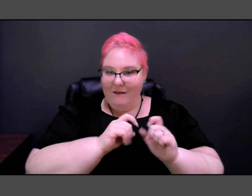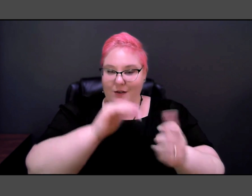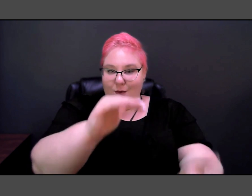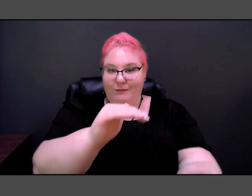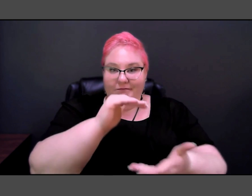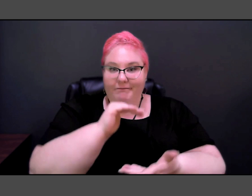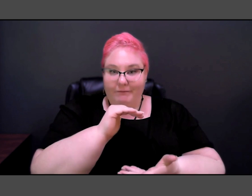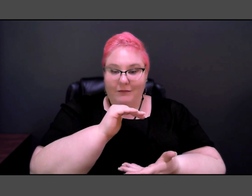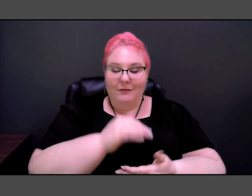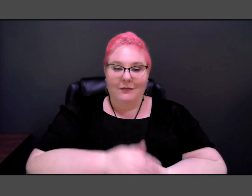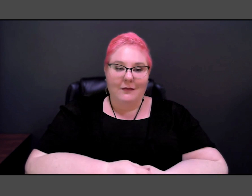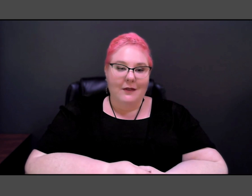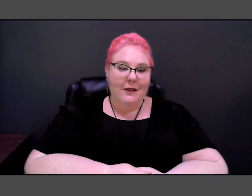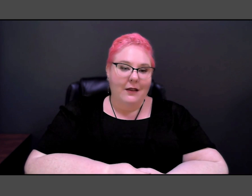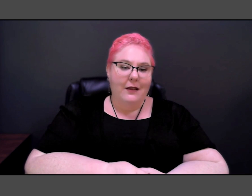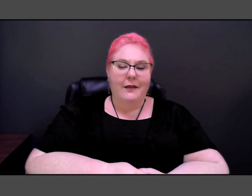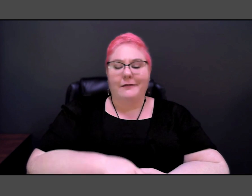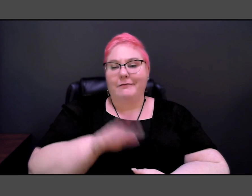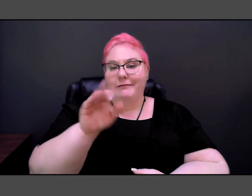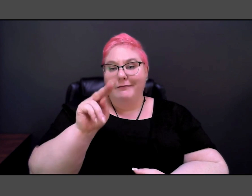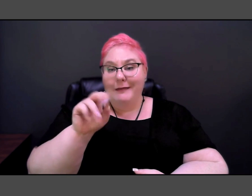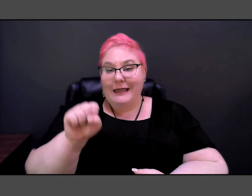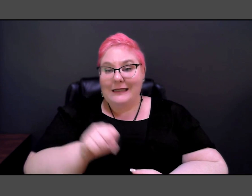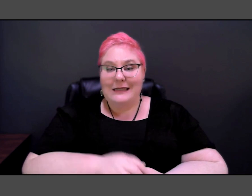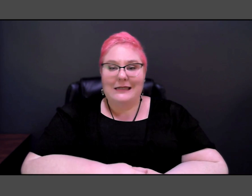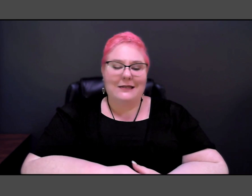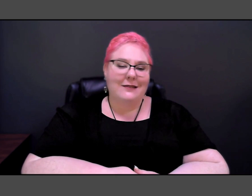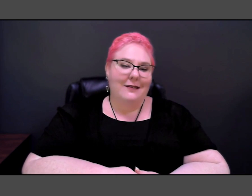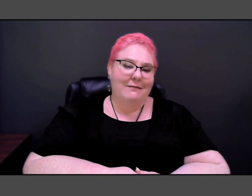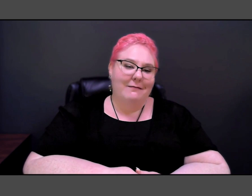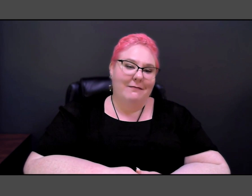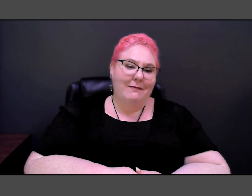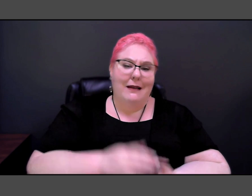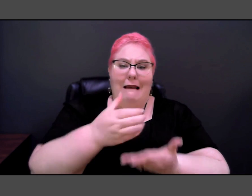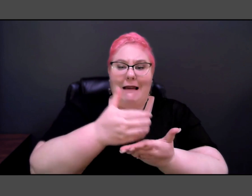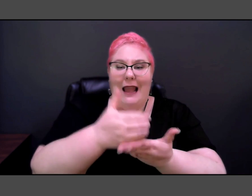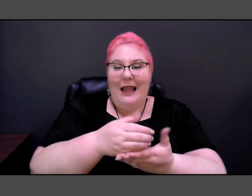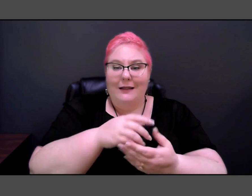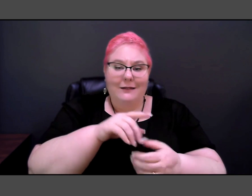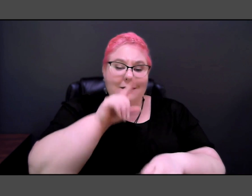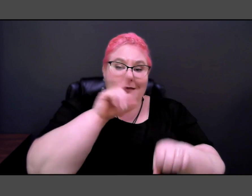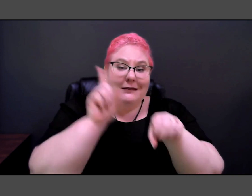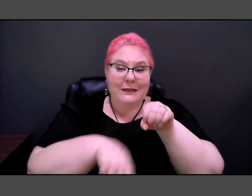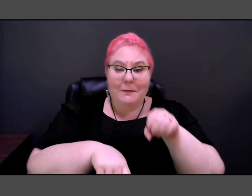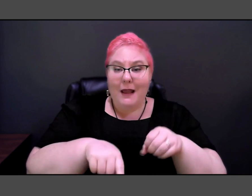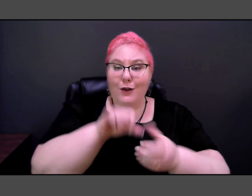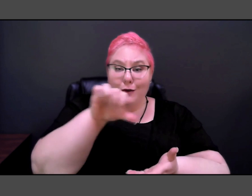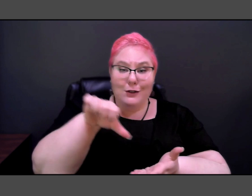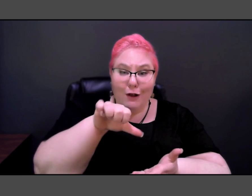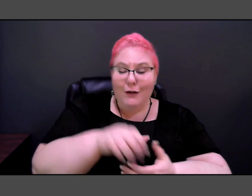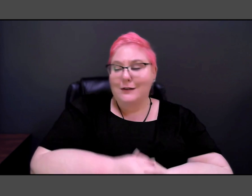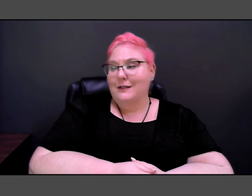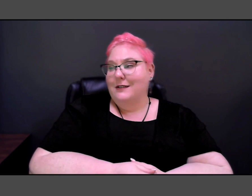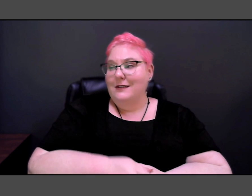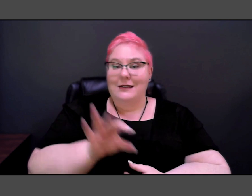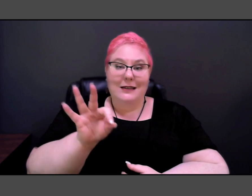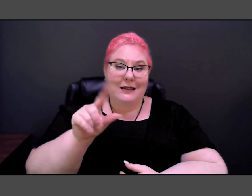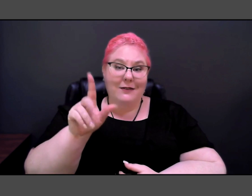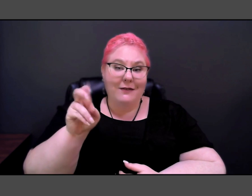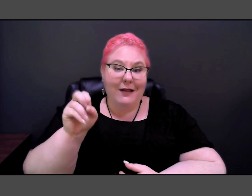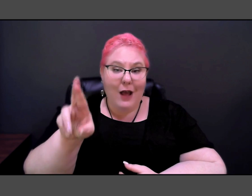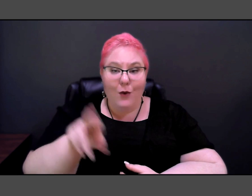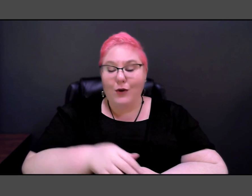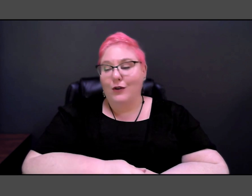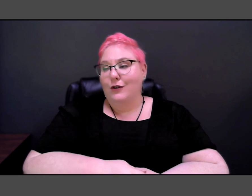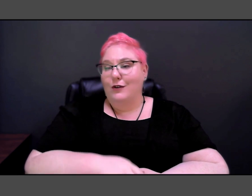Beans, a can of tomato sauce, flour, lard, whatever it was, they handed food